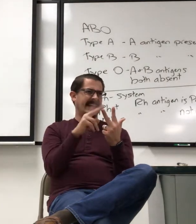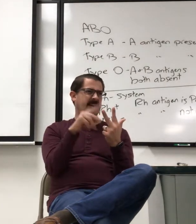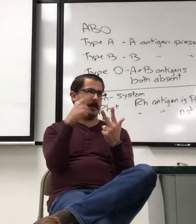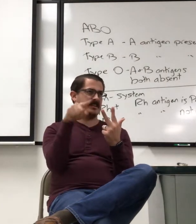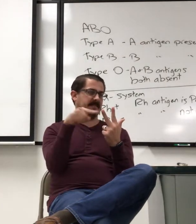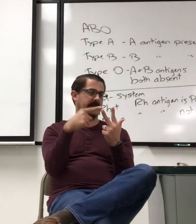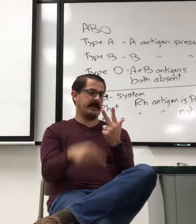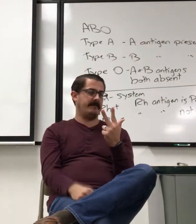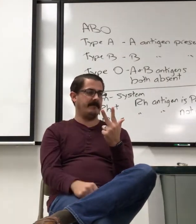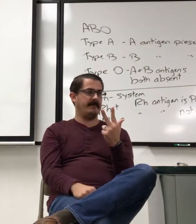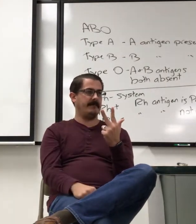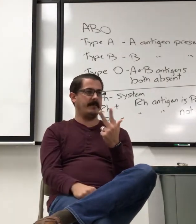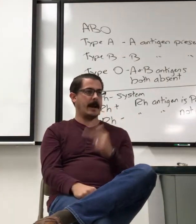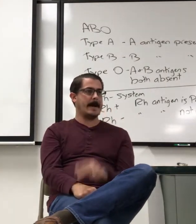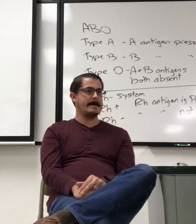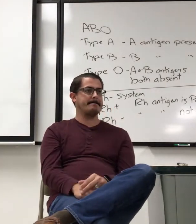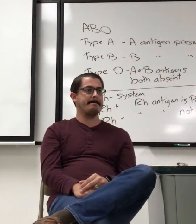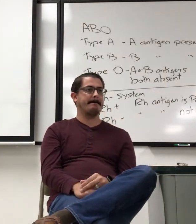Okay?